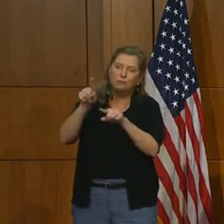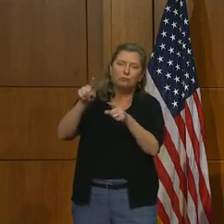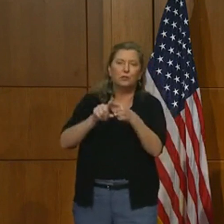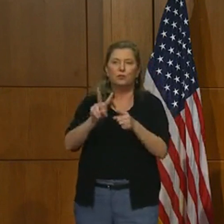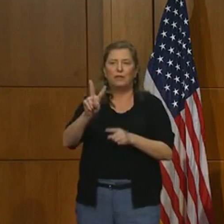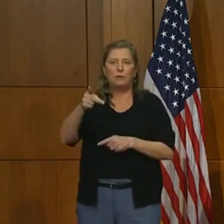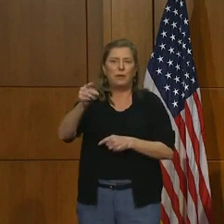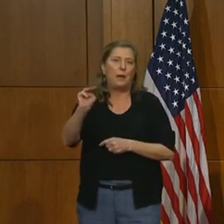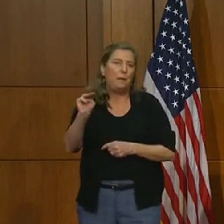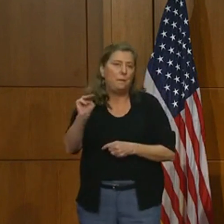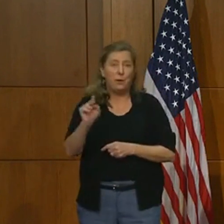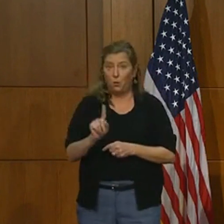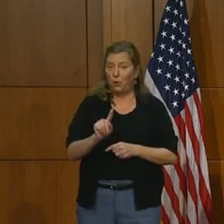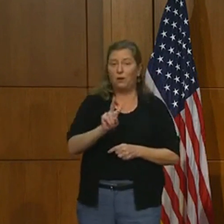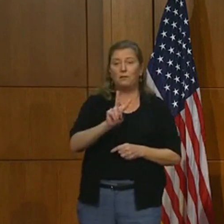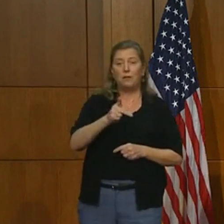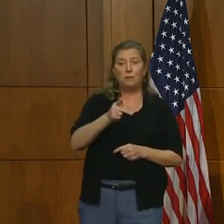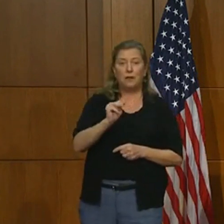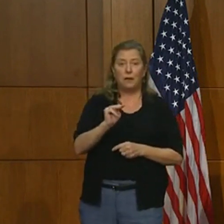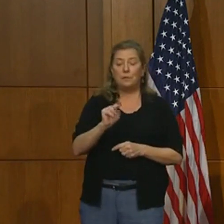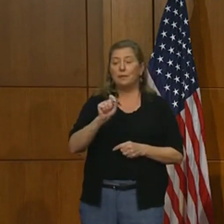more at